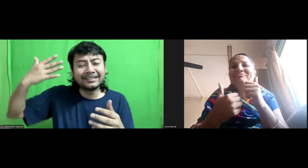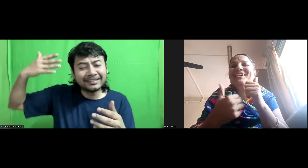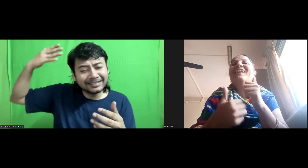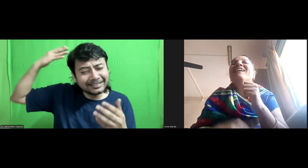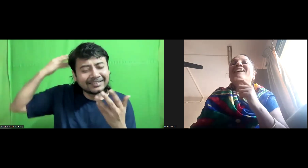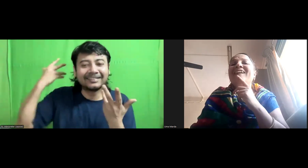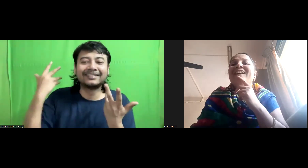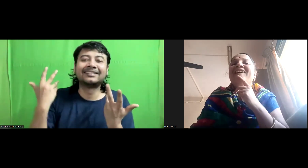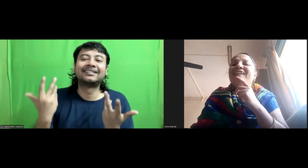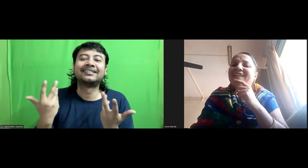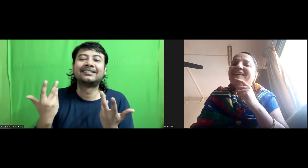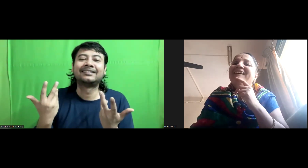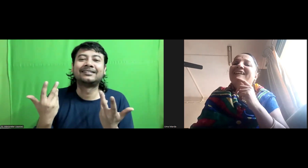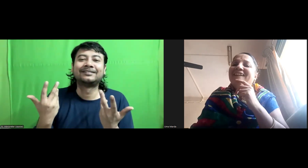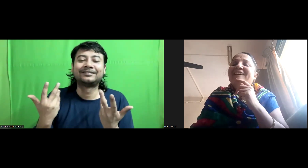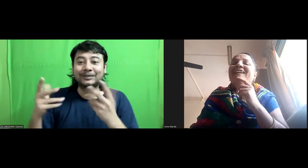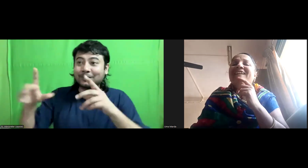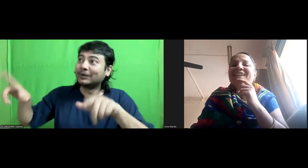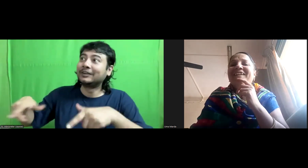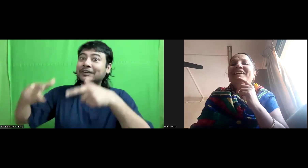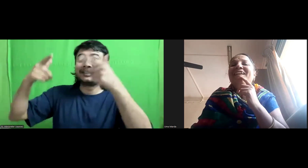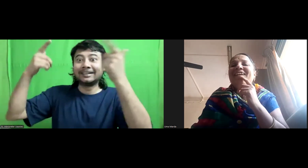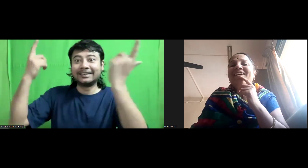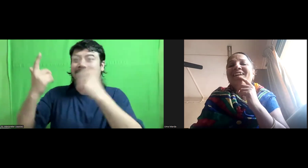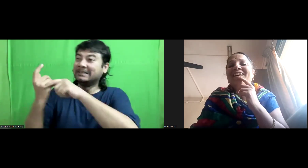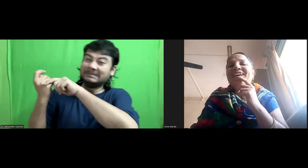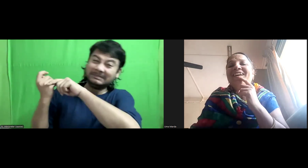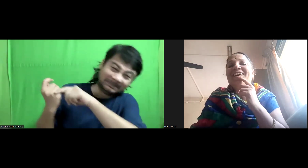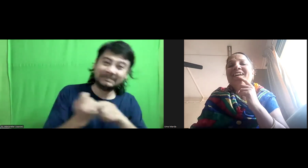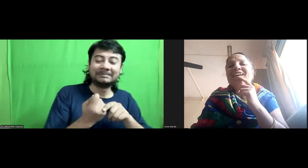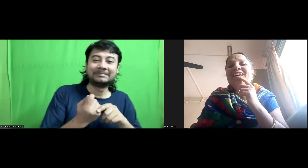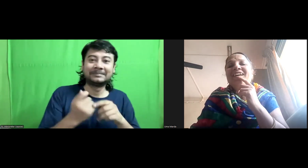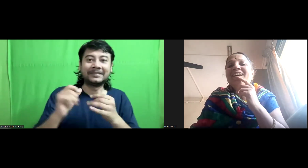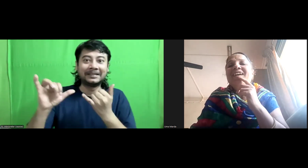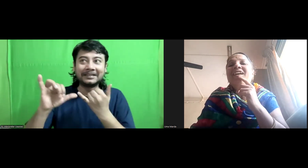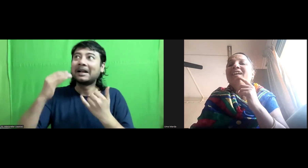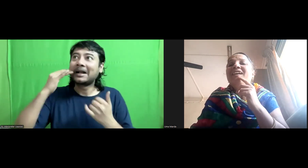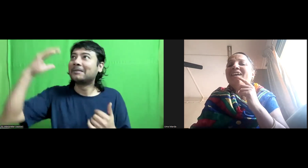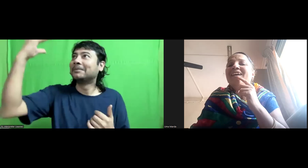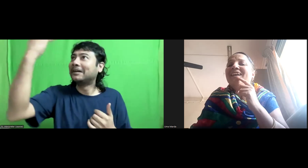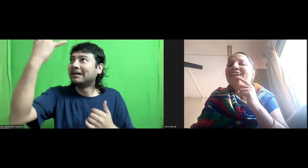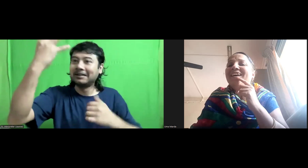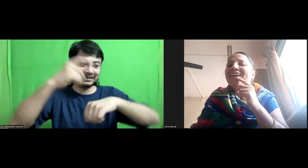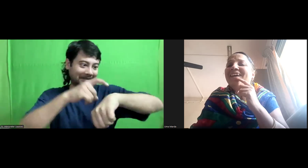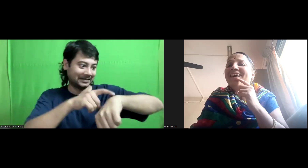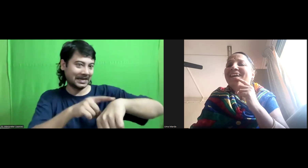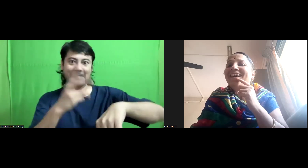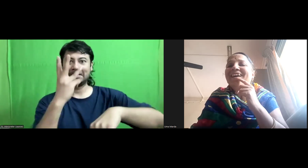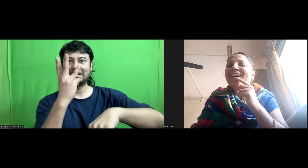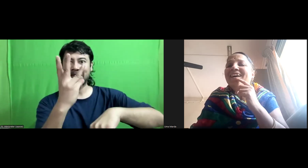Krishna pulled down both the trees. So that timing is not there. It's not mentioned. Because those